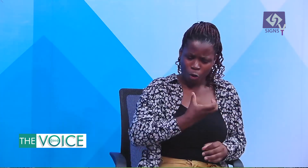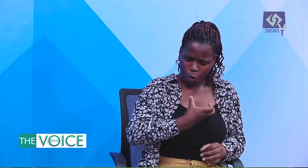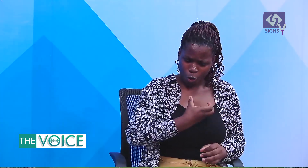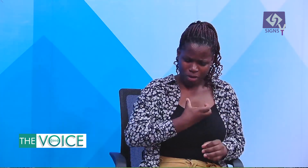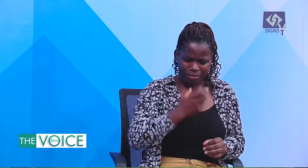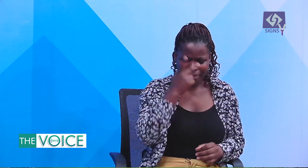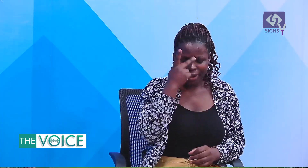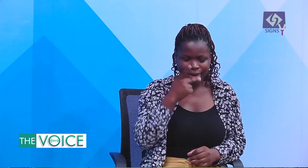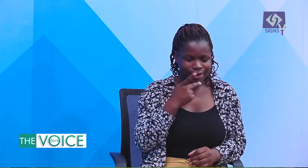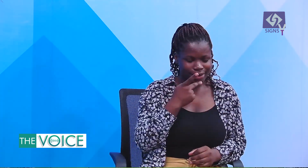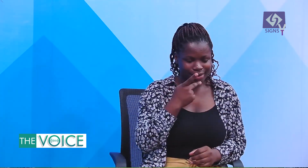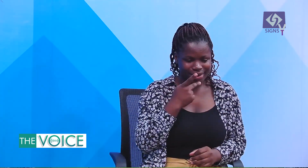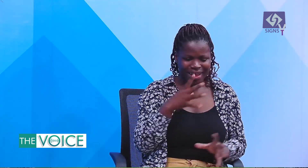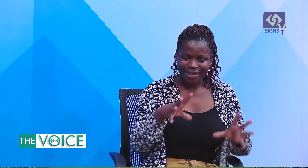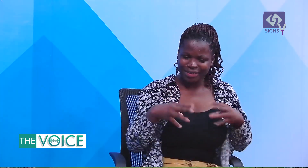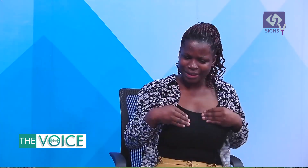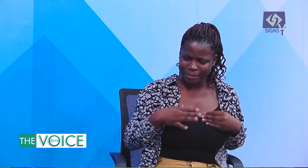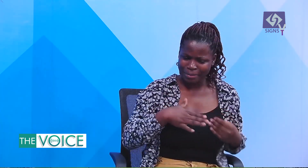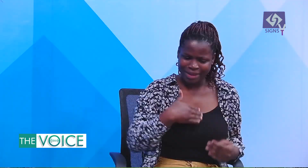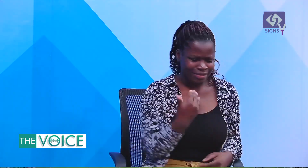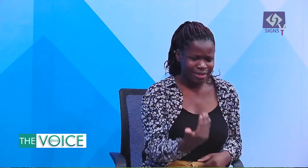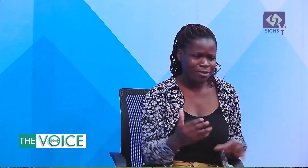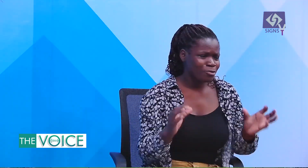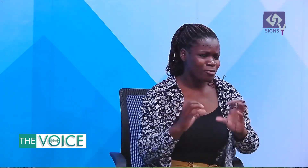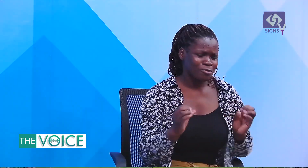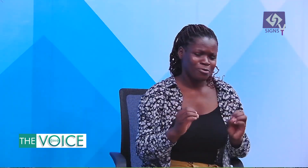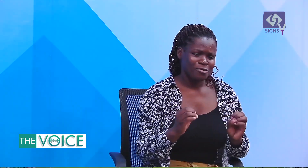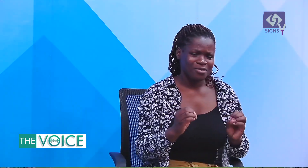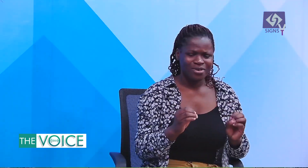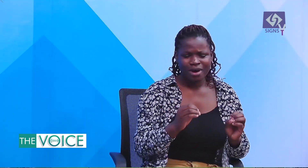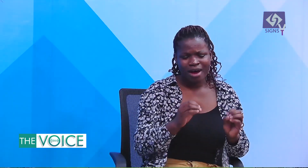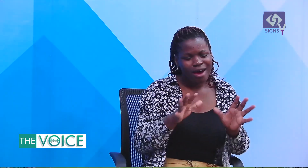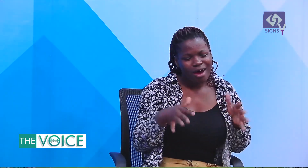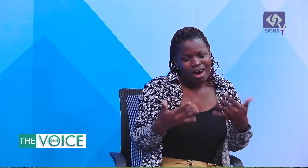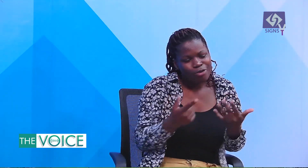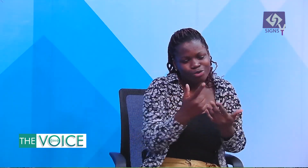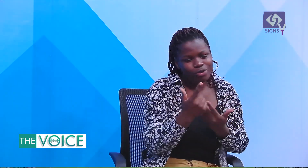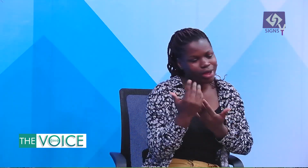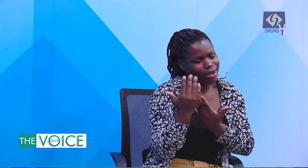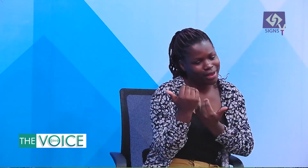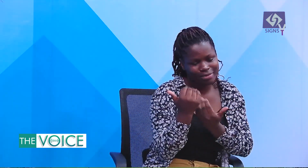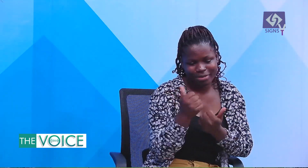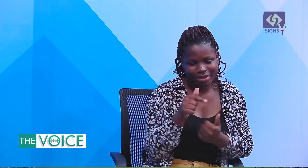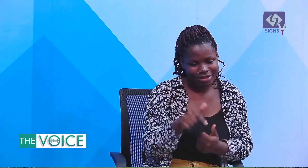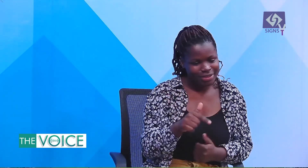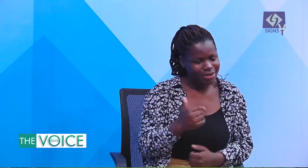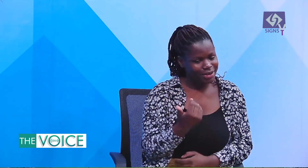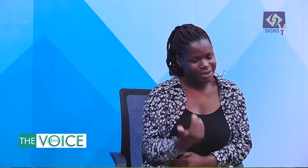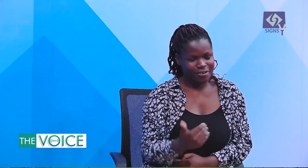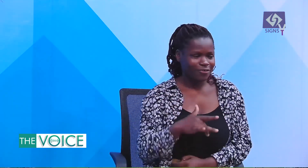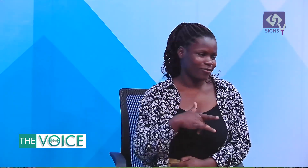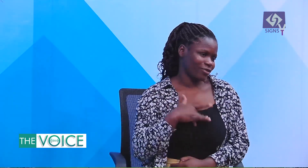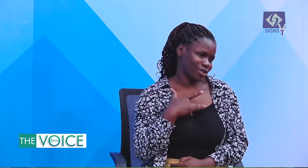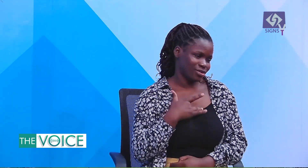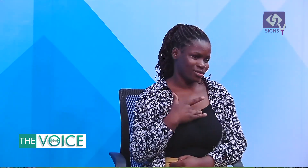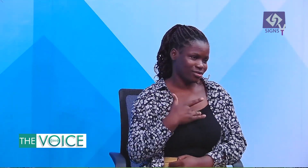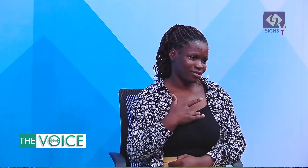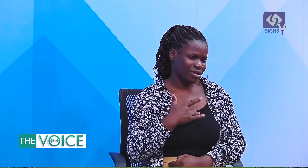if your own parents are not accepting a child with a disability, then this child